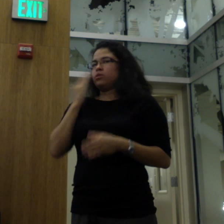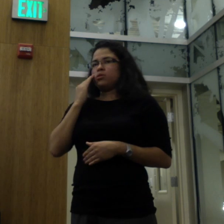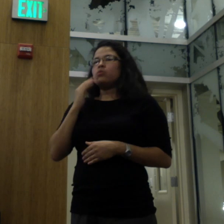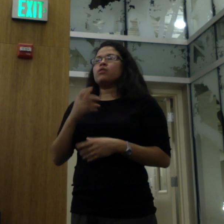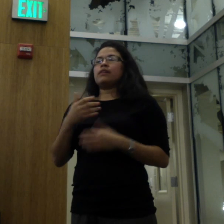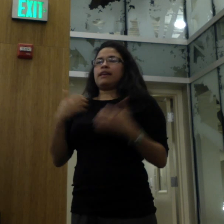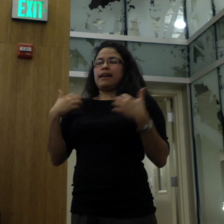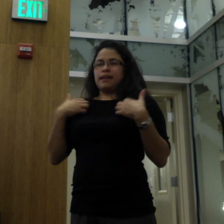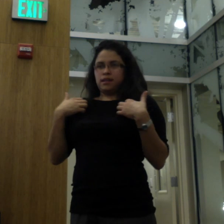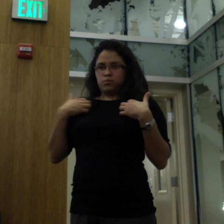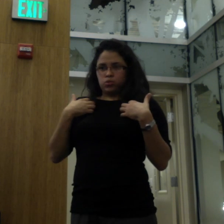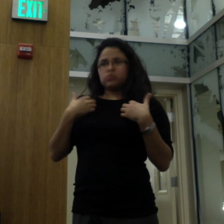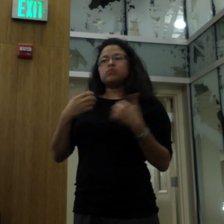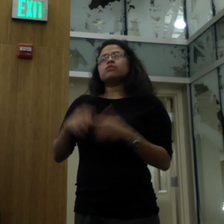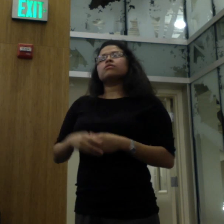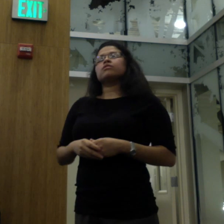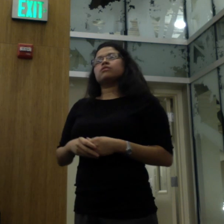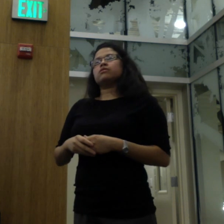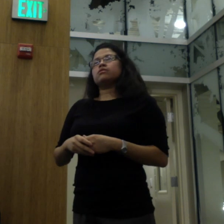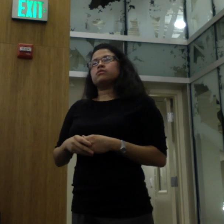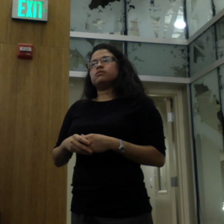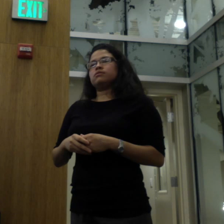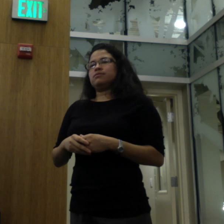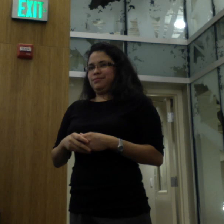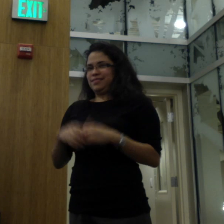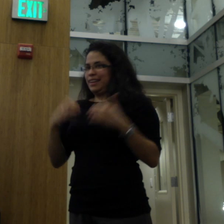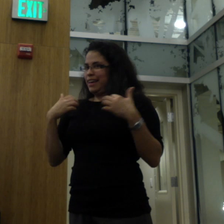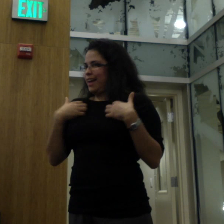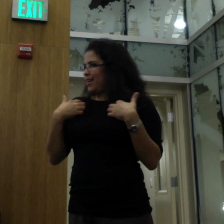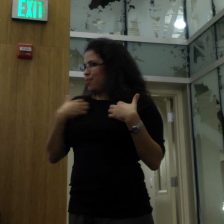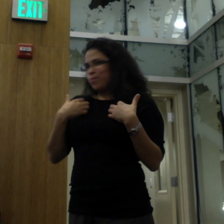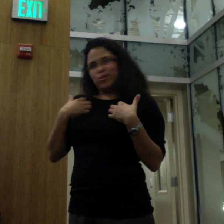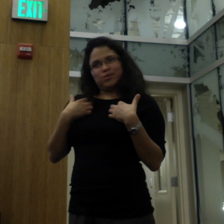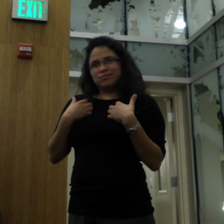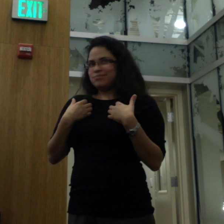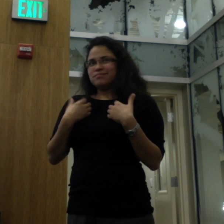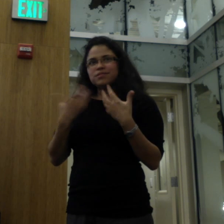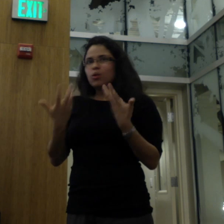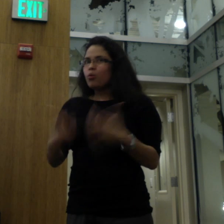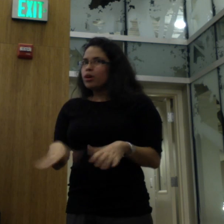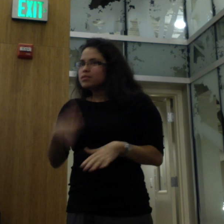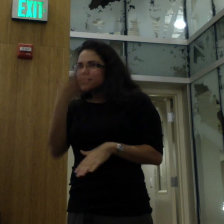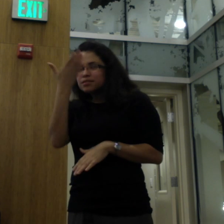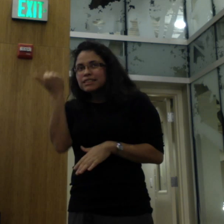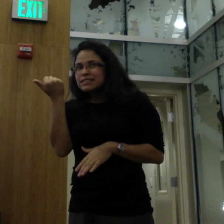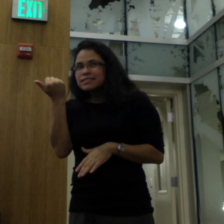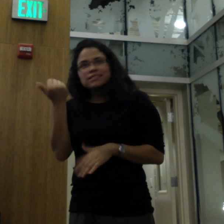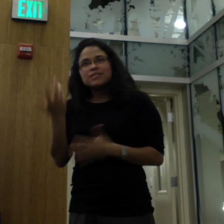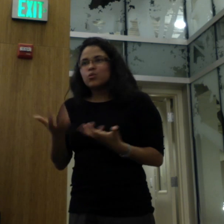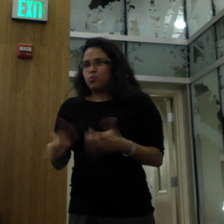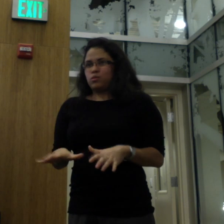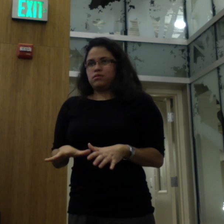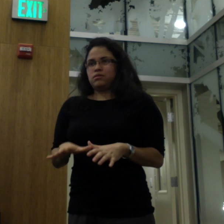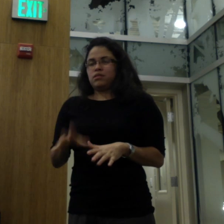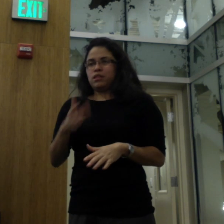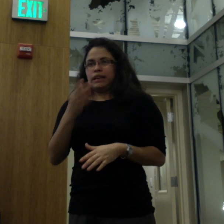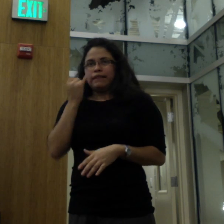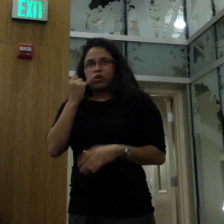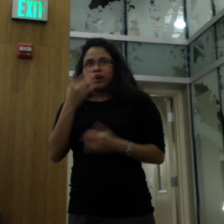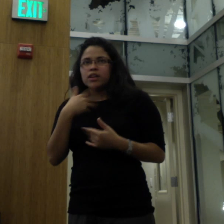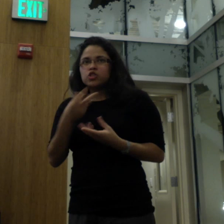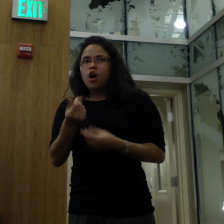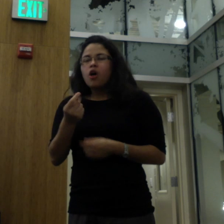animals, don't forget those guys. Cat food, dog food, water for your animals,